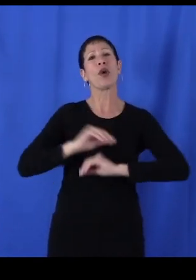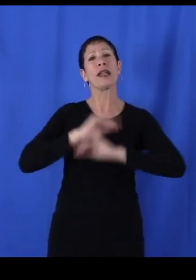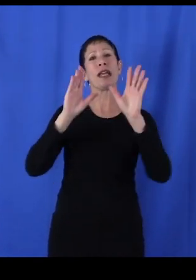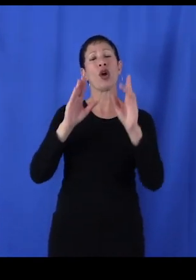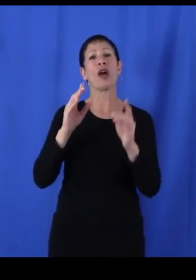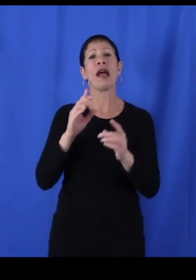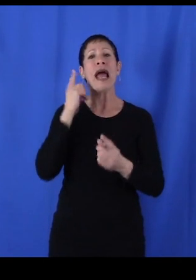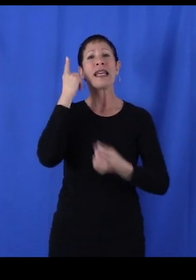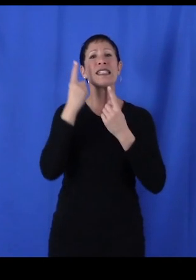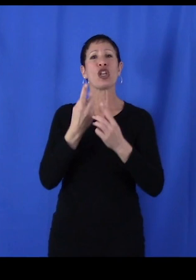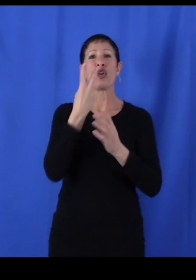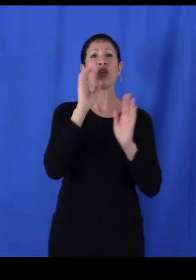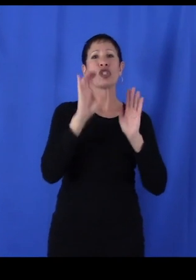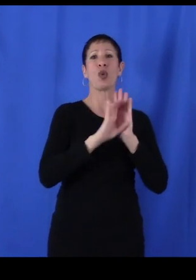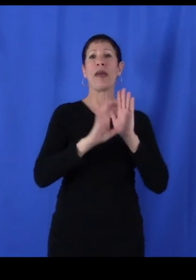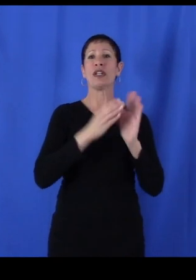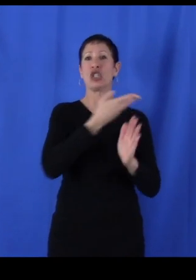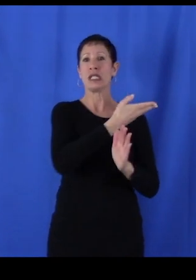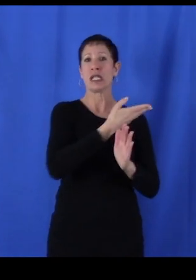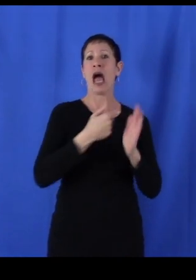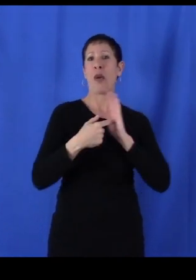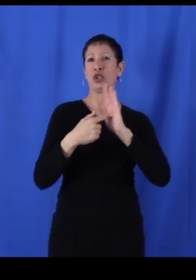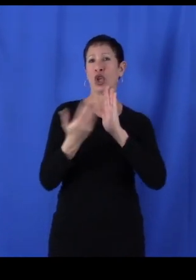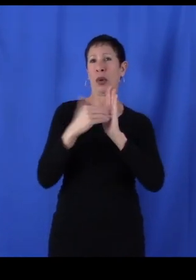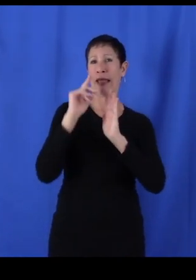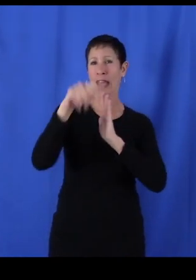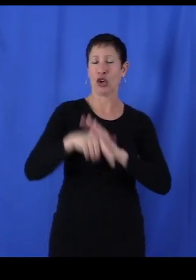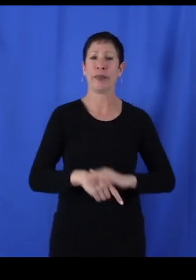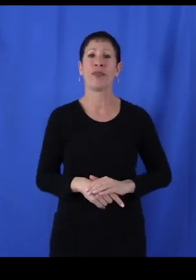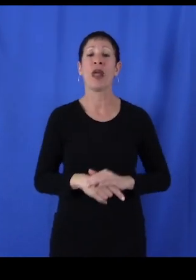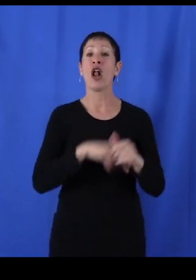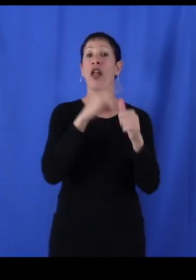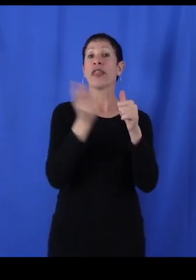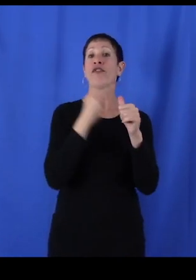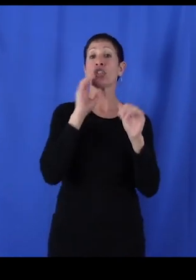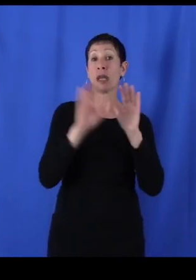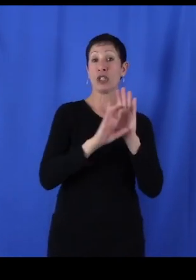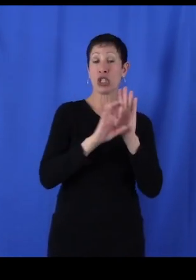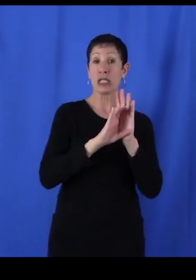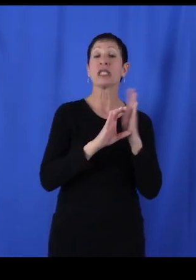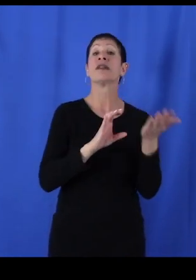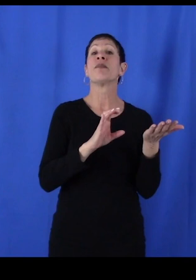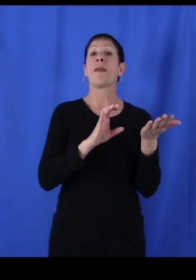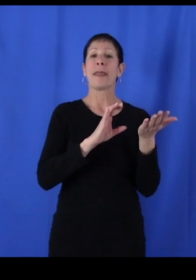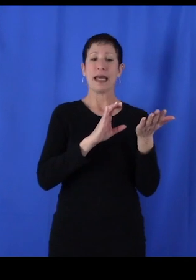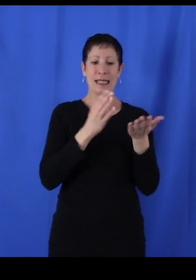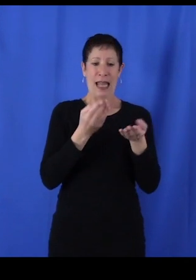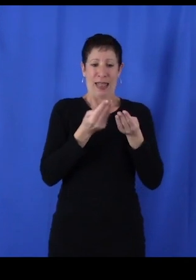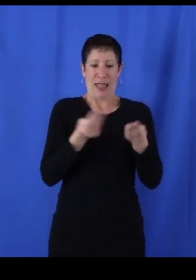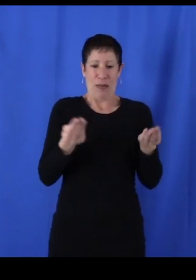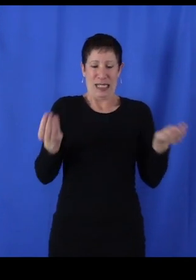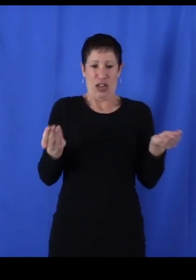I'll return to later. So the first is the material infrastructure of digital media.